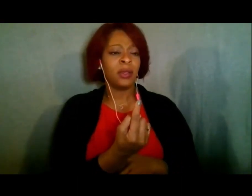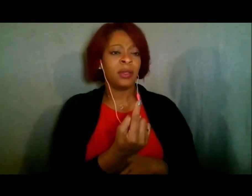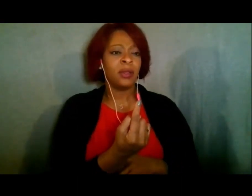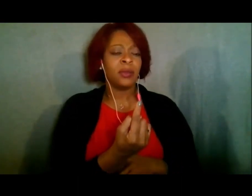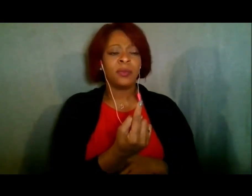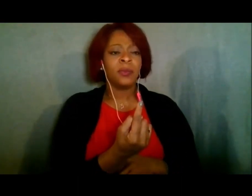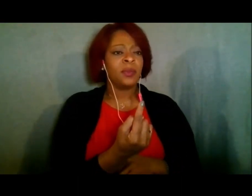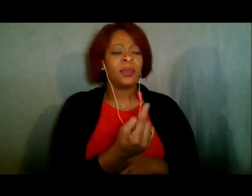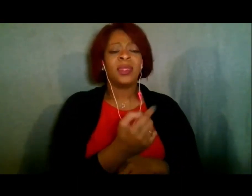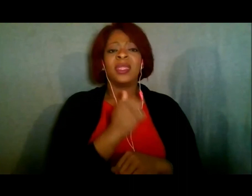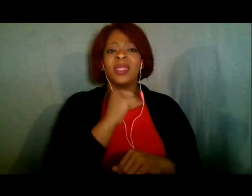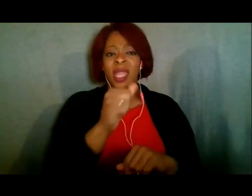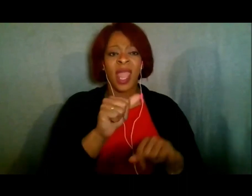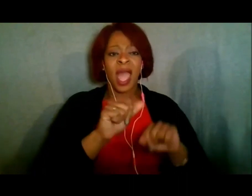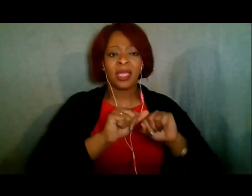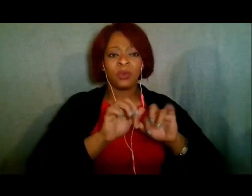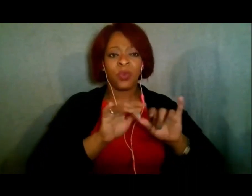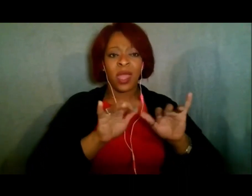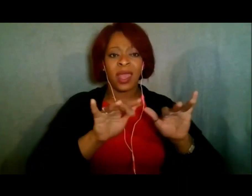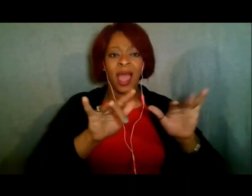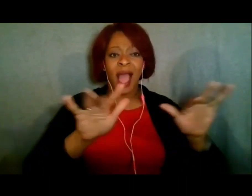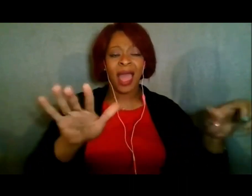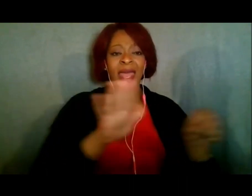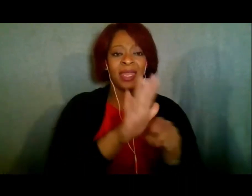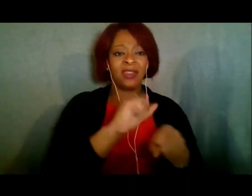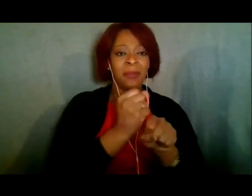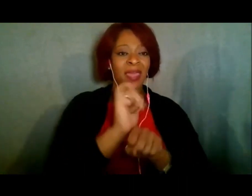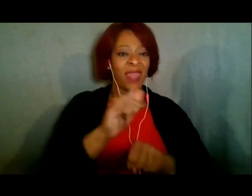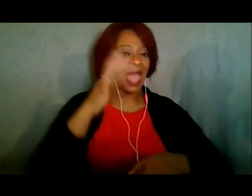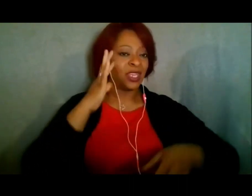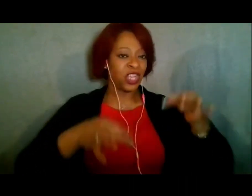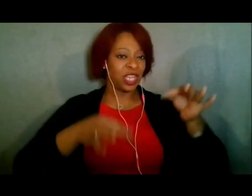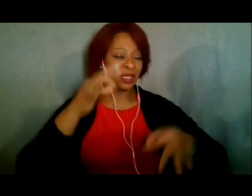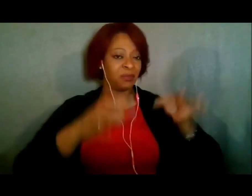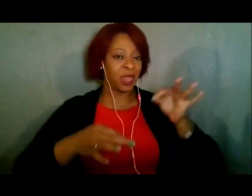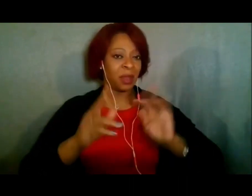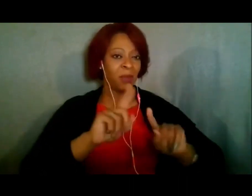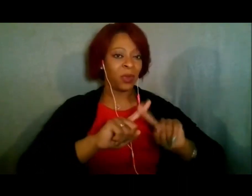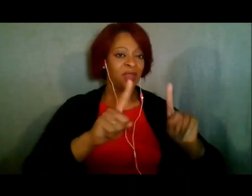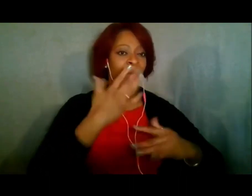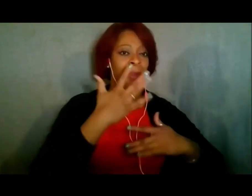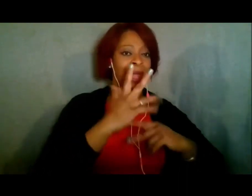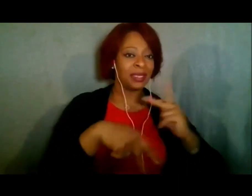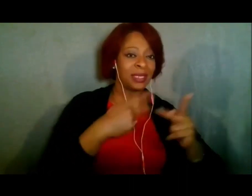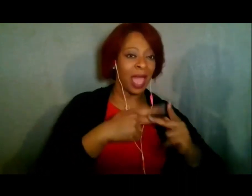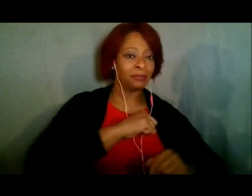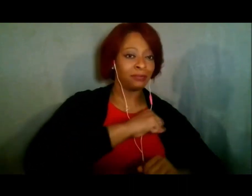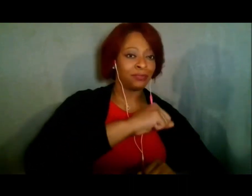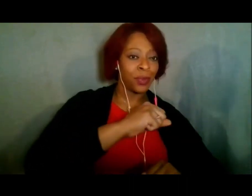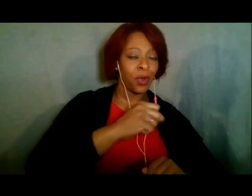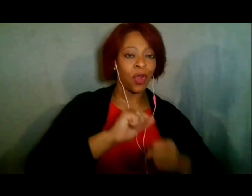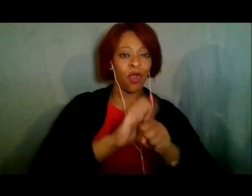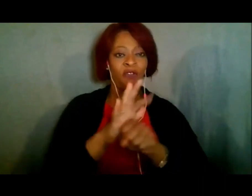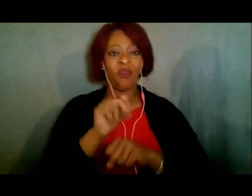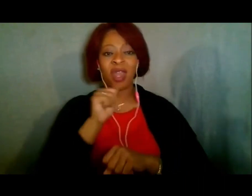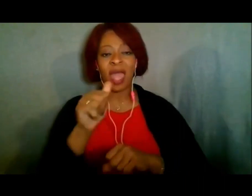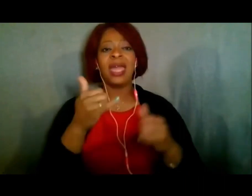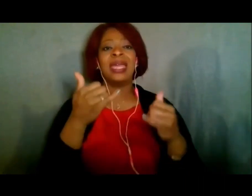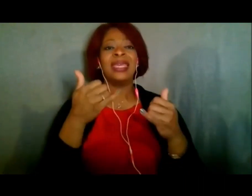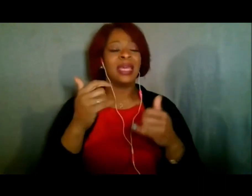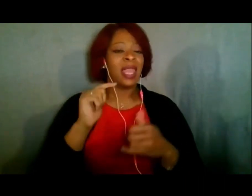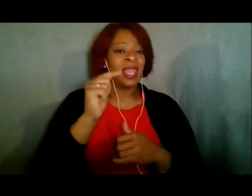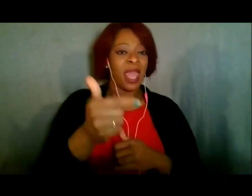they weren't spread out enough across the population to make that kind of judgment. And so we will start looking at